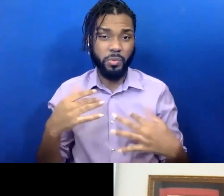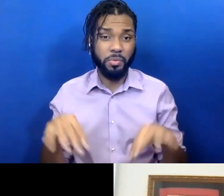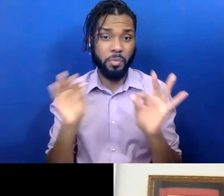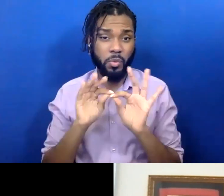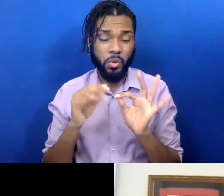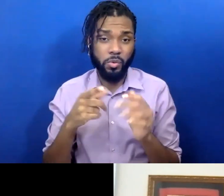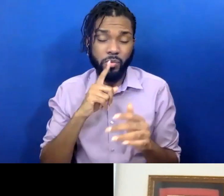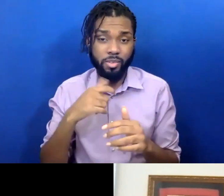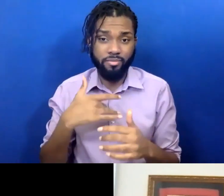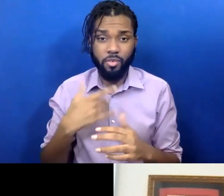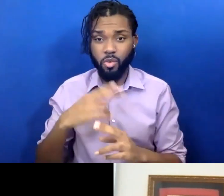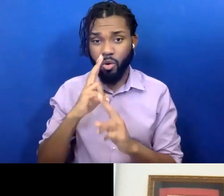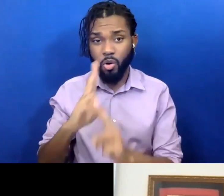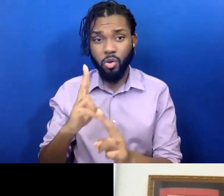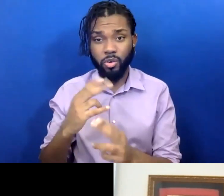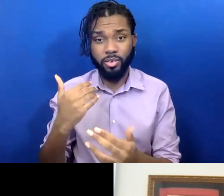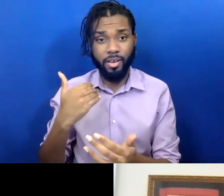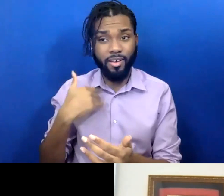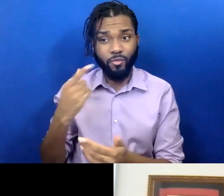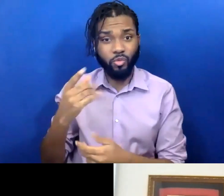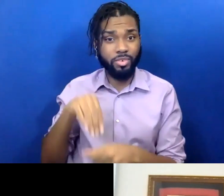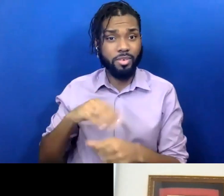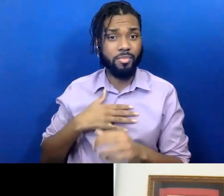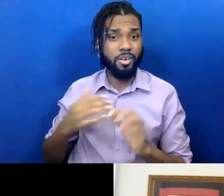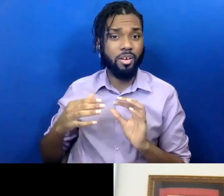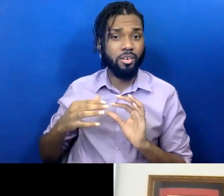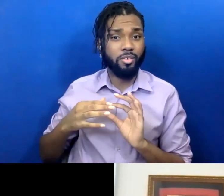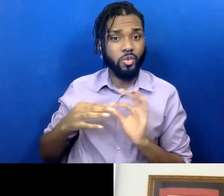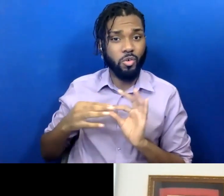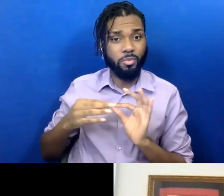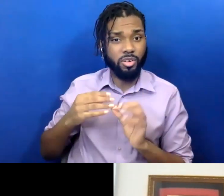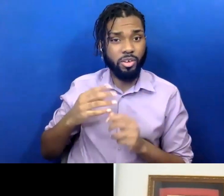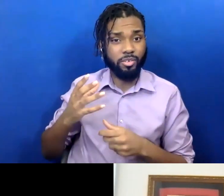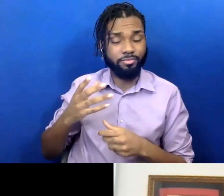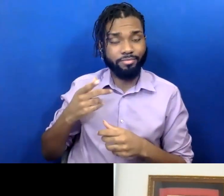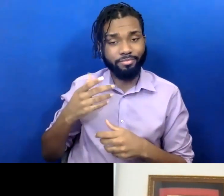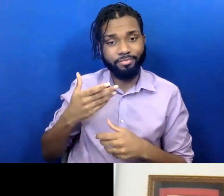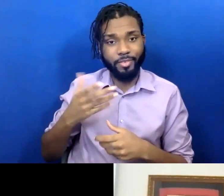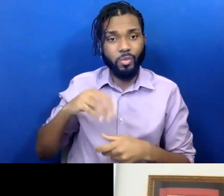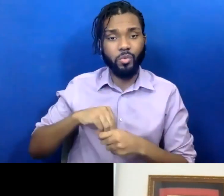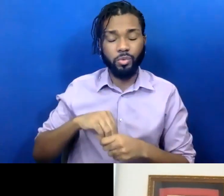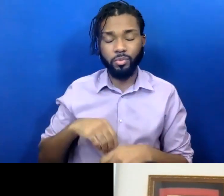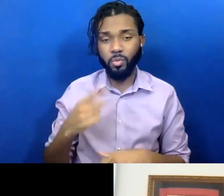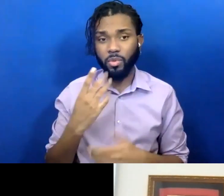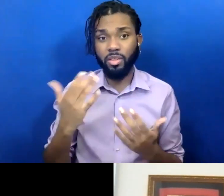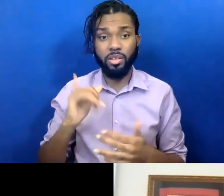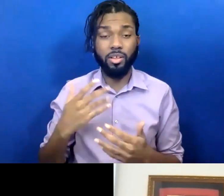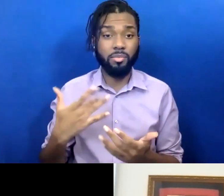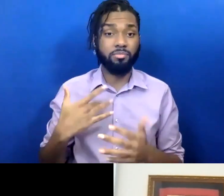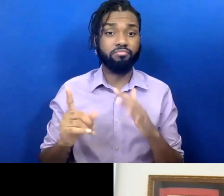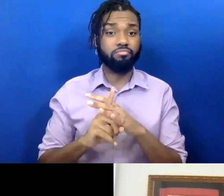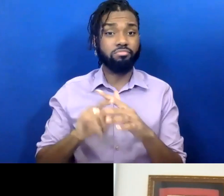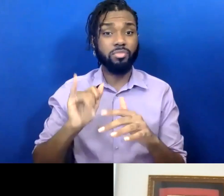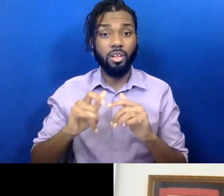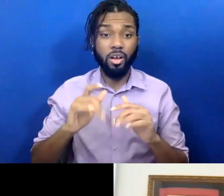my tremendous honor to be able to have my commentary sort of included. One of the issues that comes up a lot in discussions of race and racism is